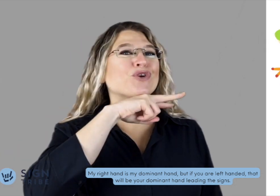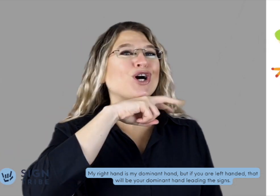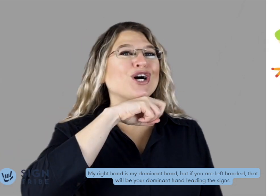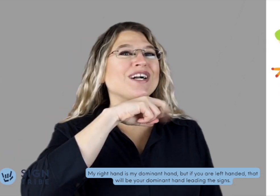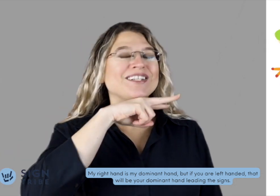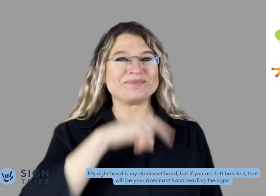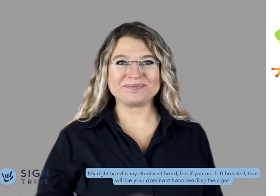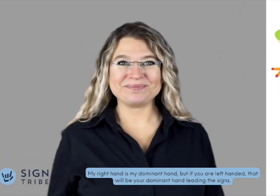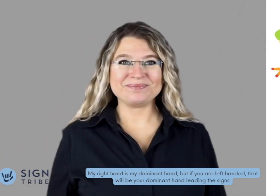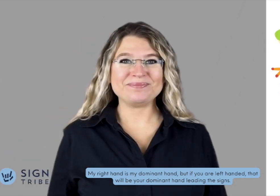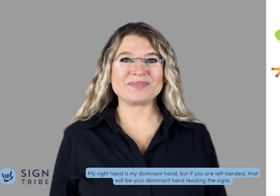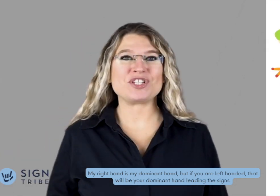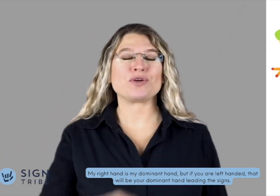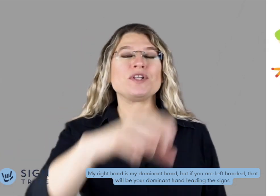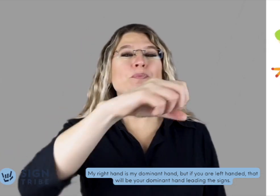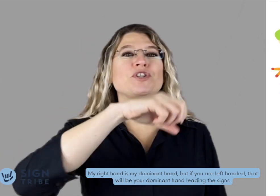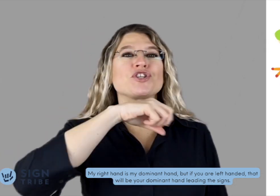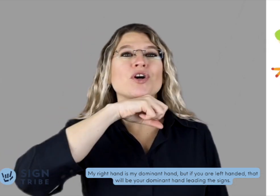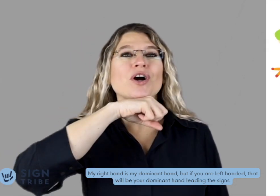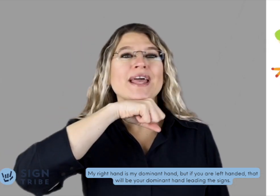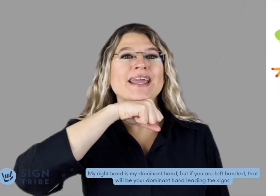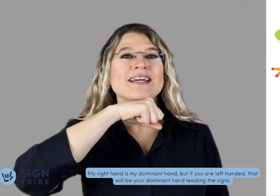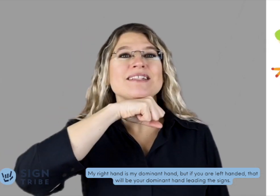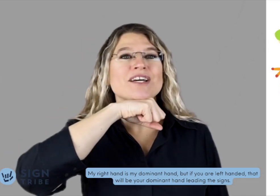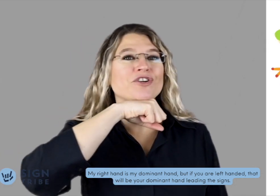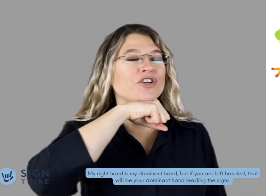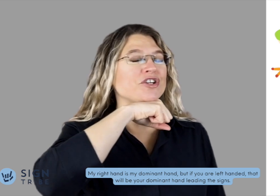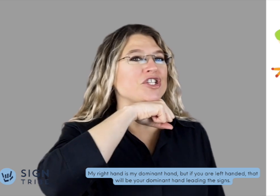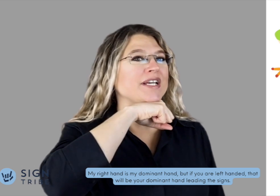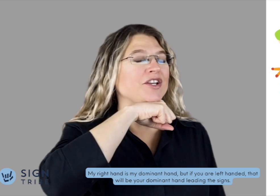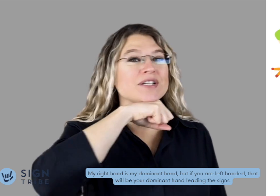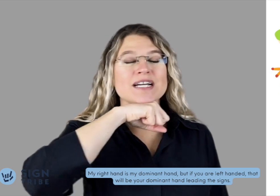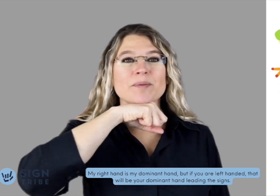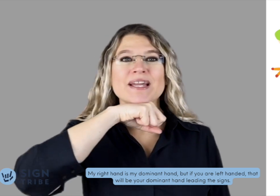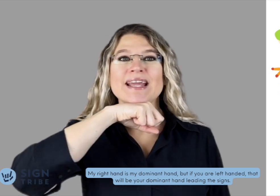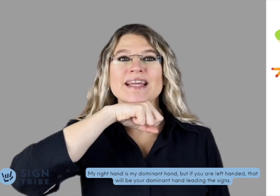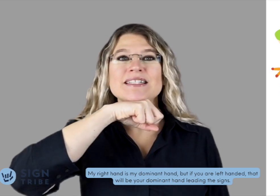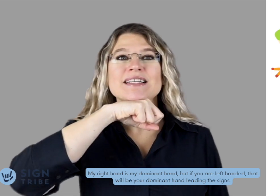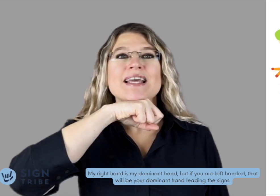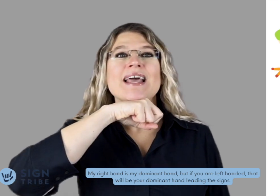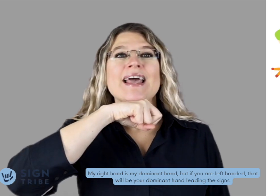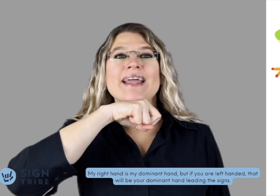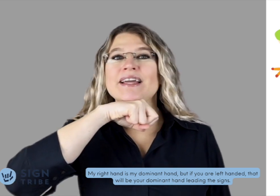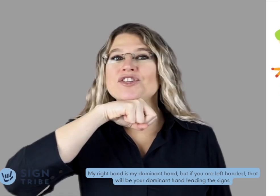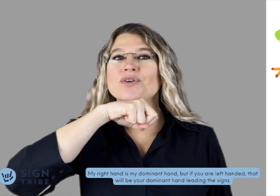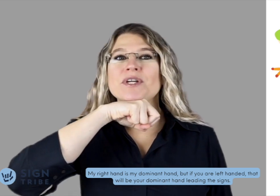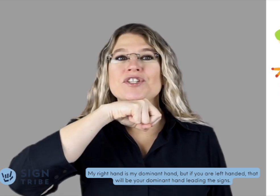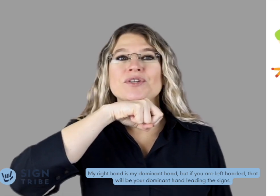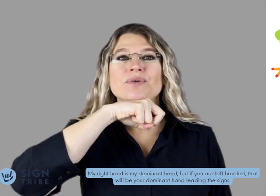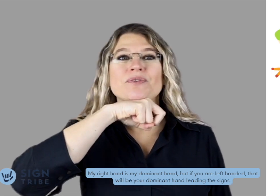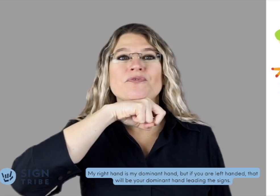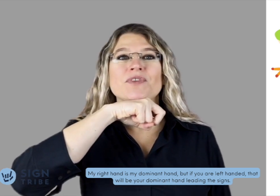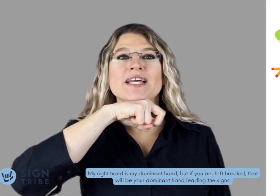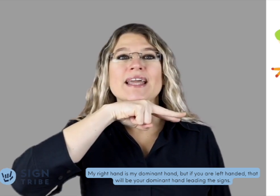Frog. So you're going to put your hand under your chin, your dominant hand, and you're going to flick